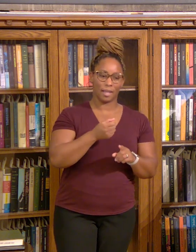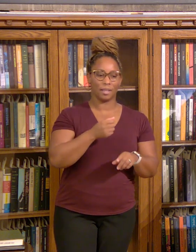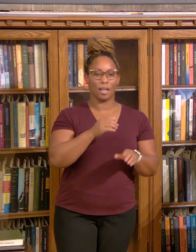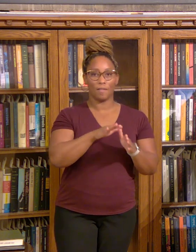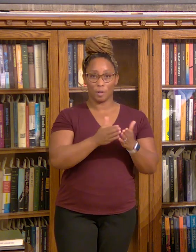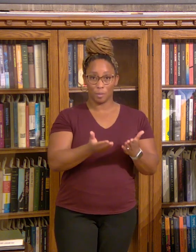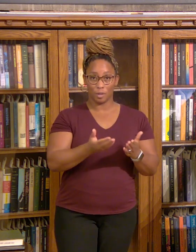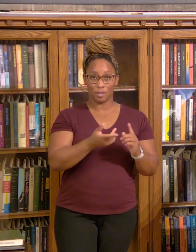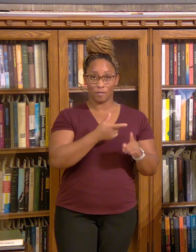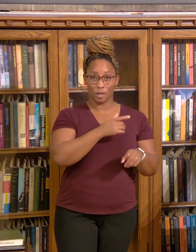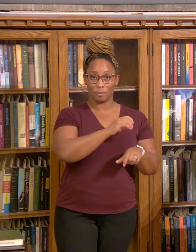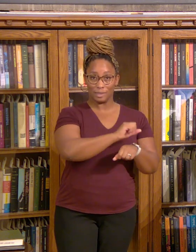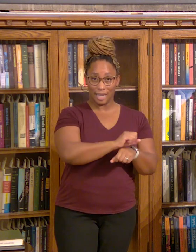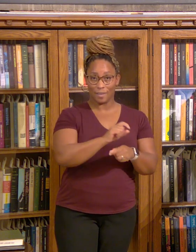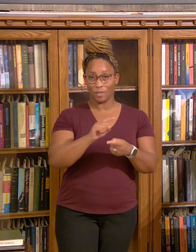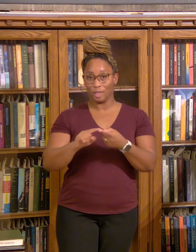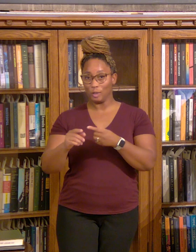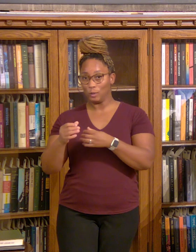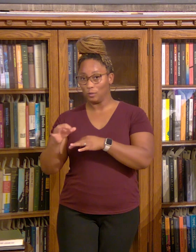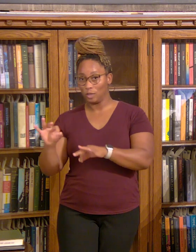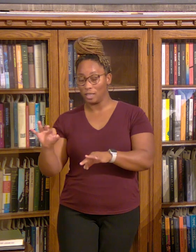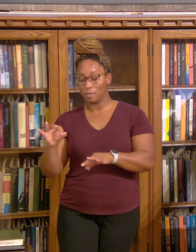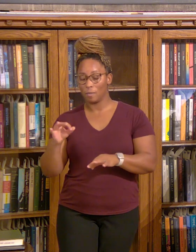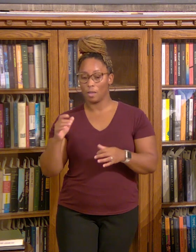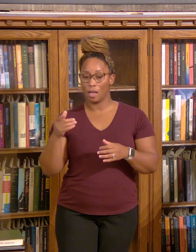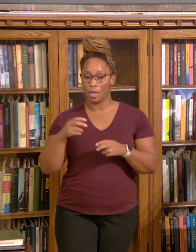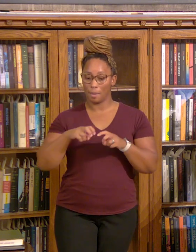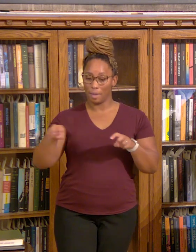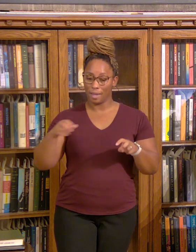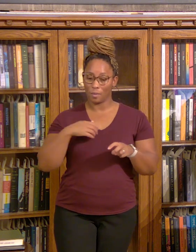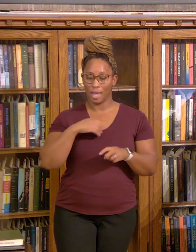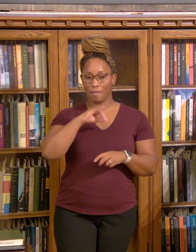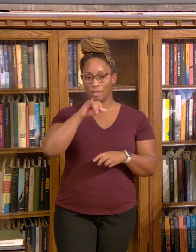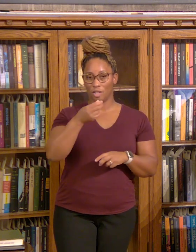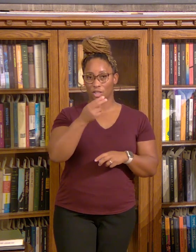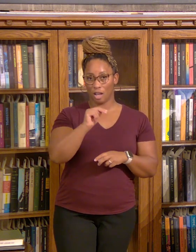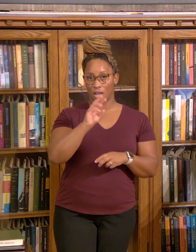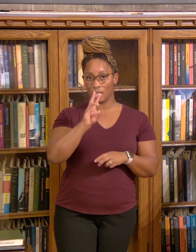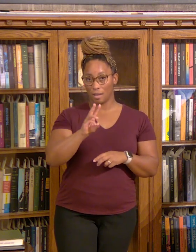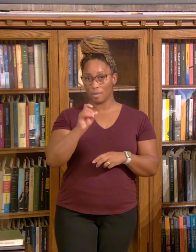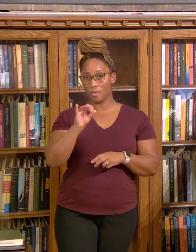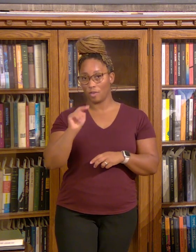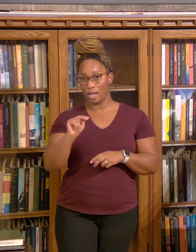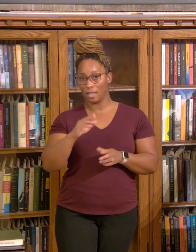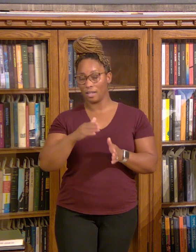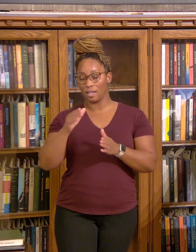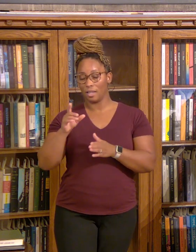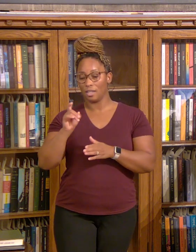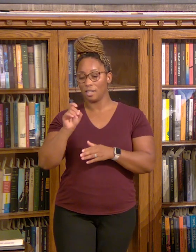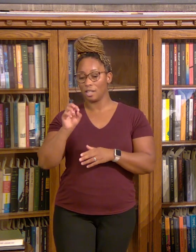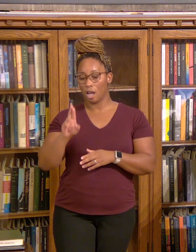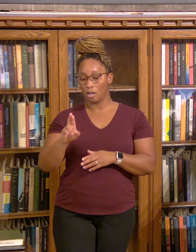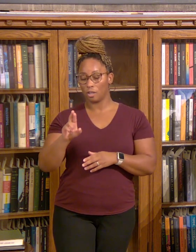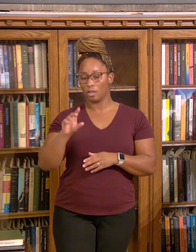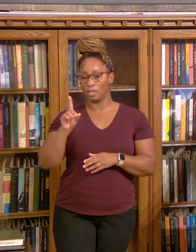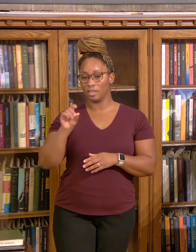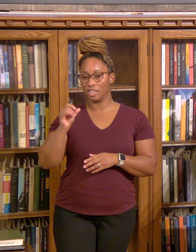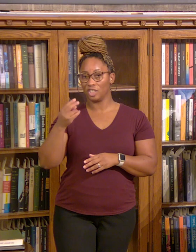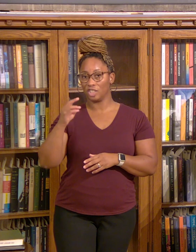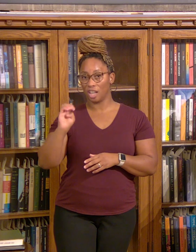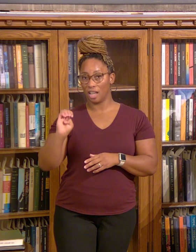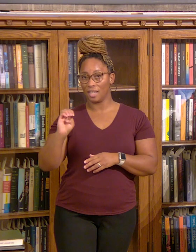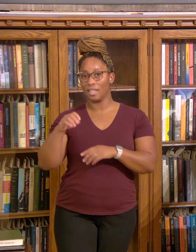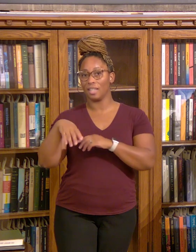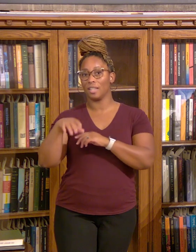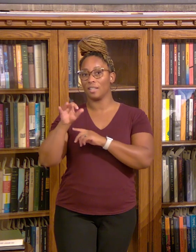to freedom on our panel here we have Mr John W Franklin Dr Natasha Dr n